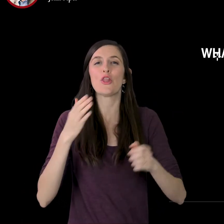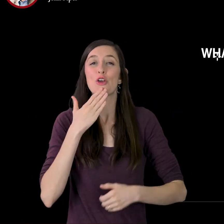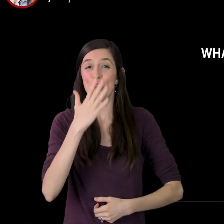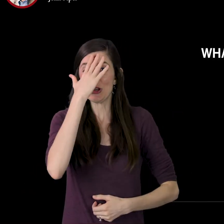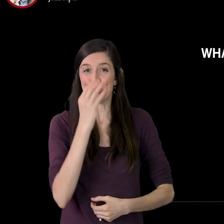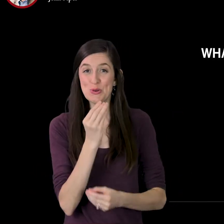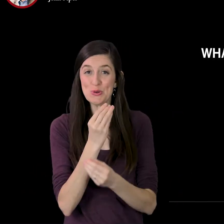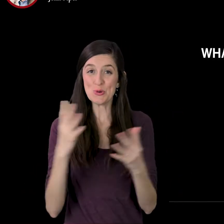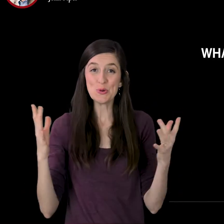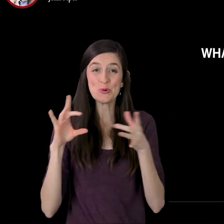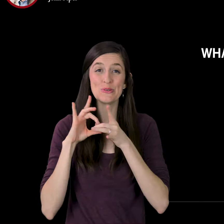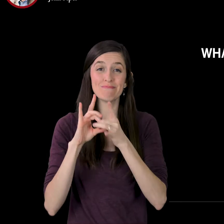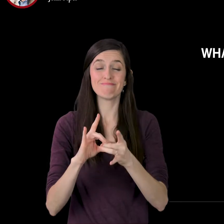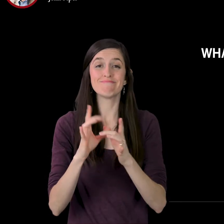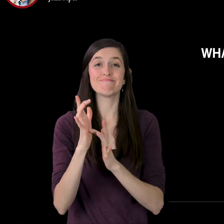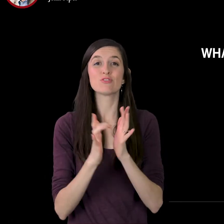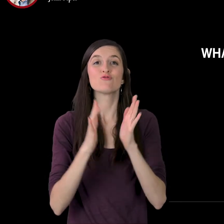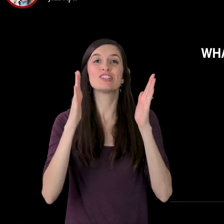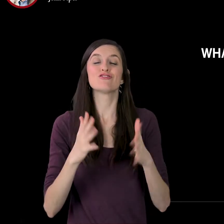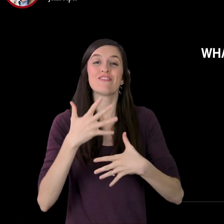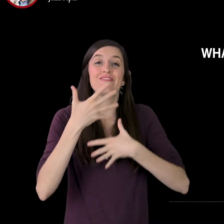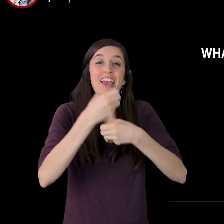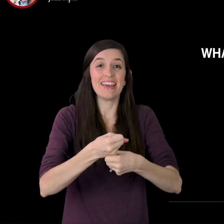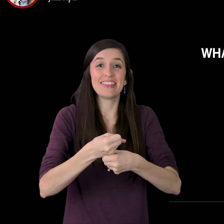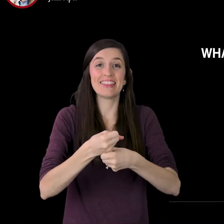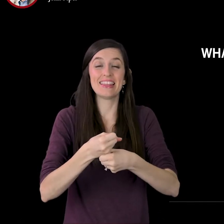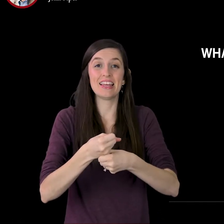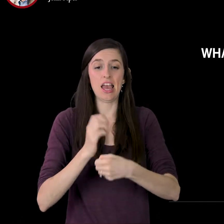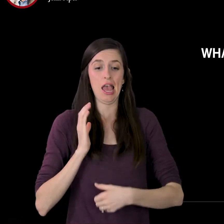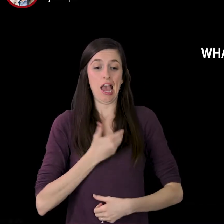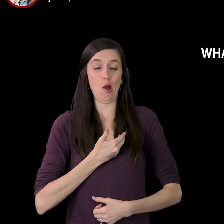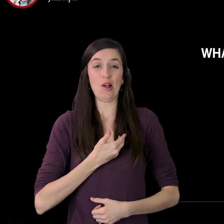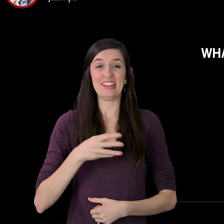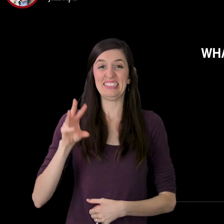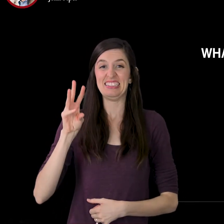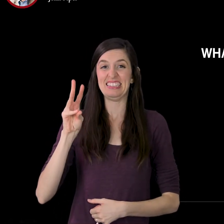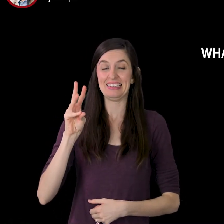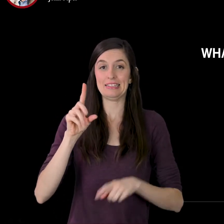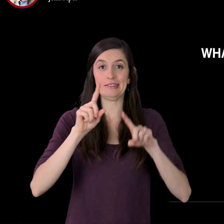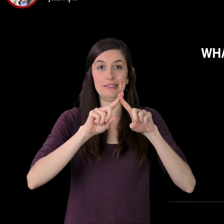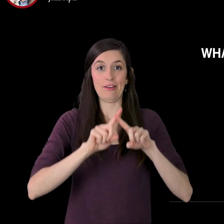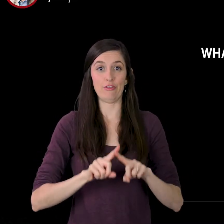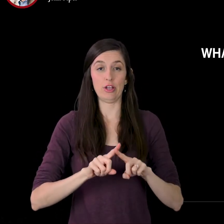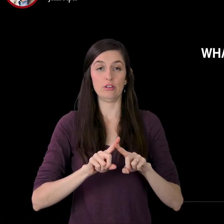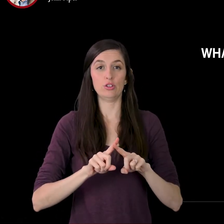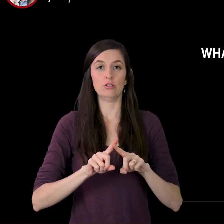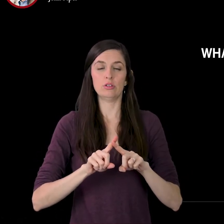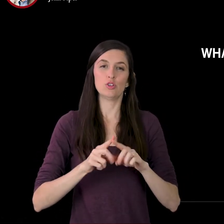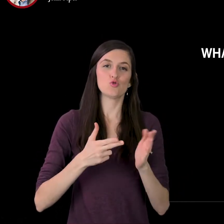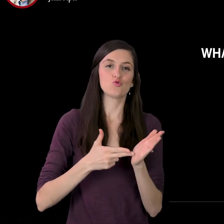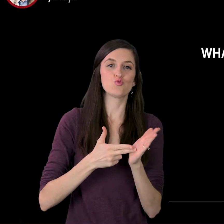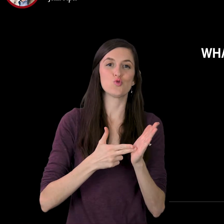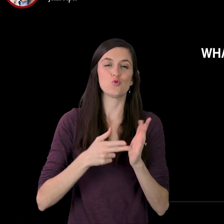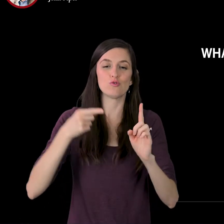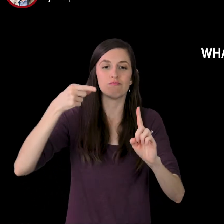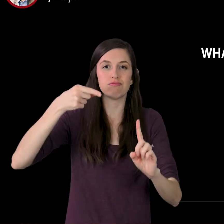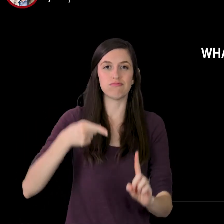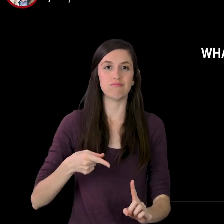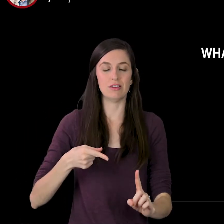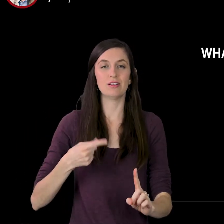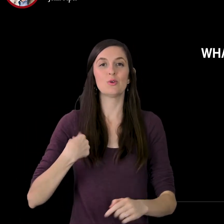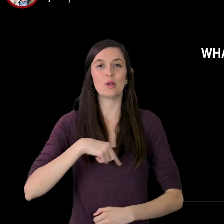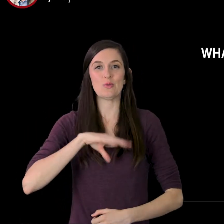What is the Good News of Christianity? Six Biblical Truths. So let's review the